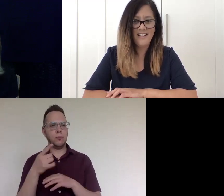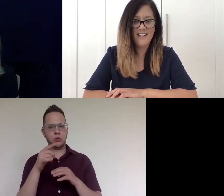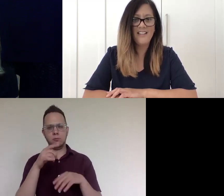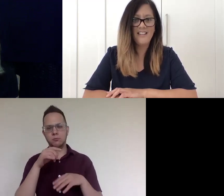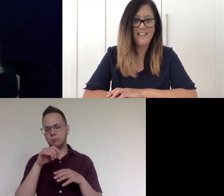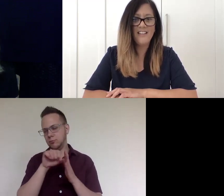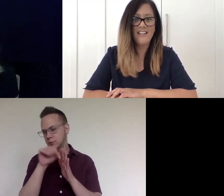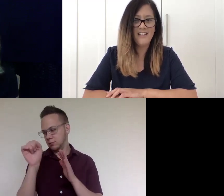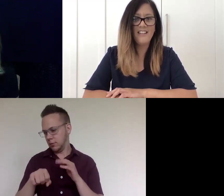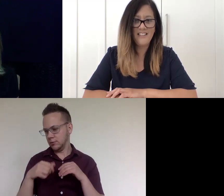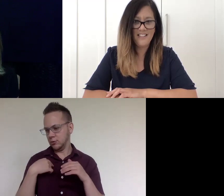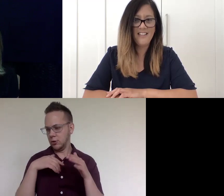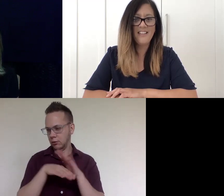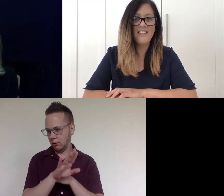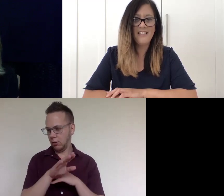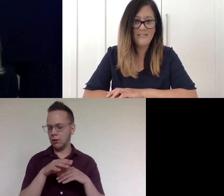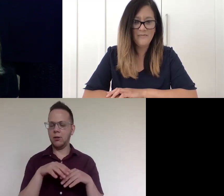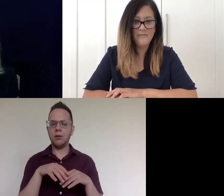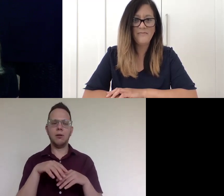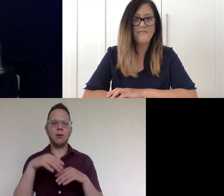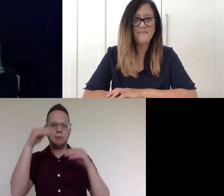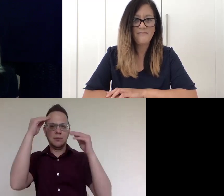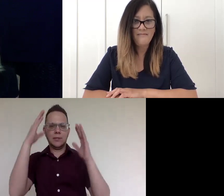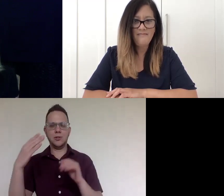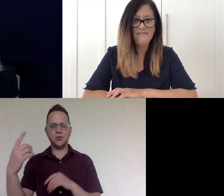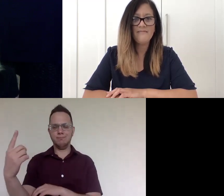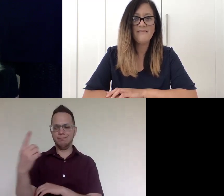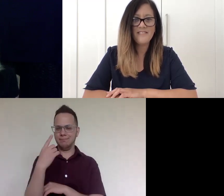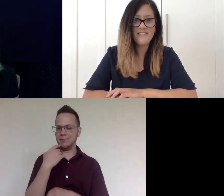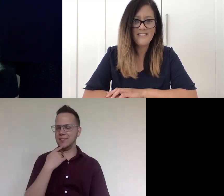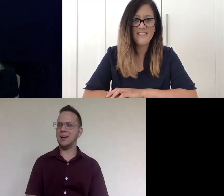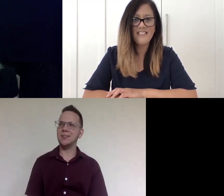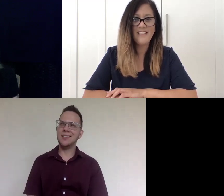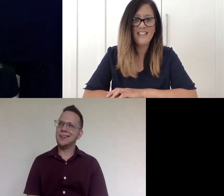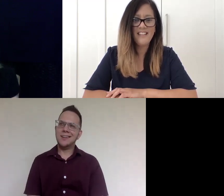teachers approached me at one point